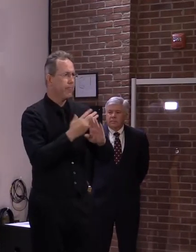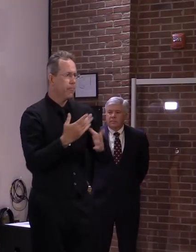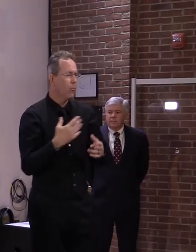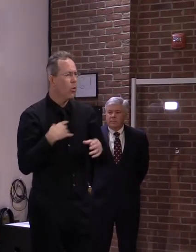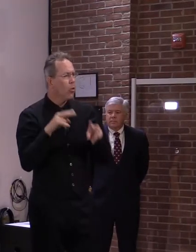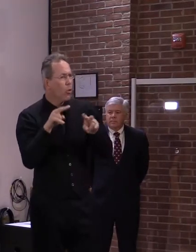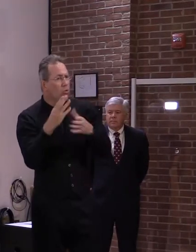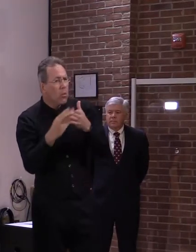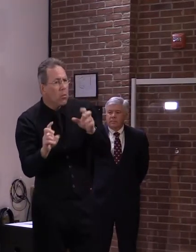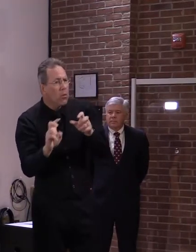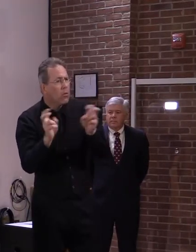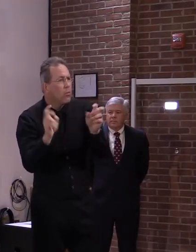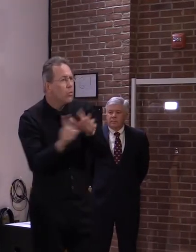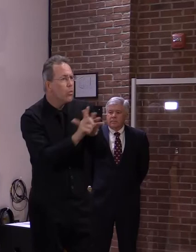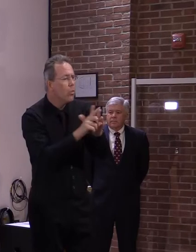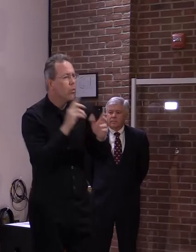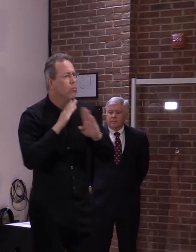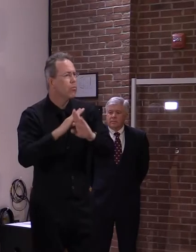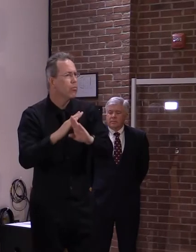Thank you. That's all I had.